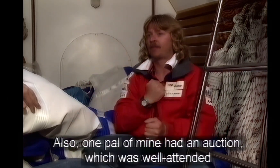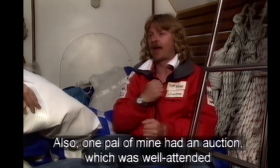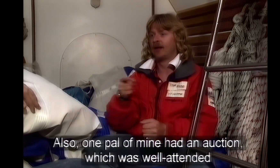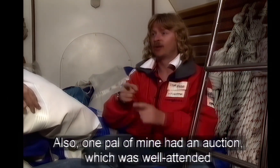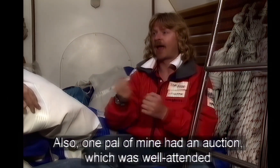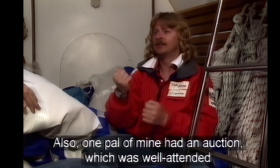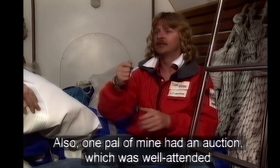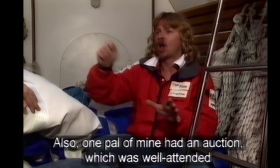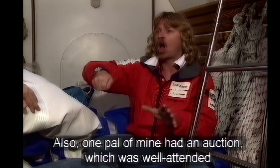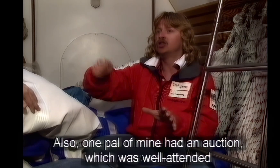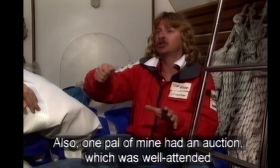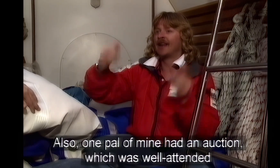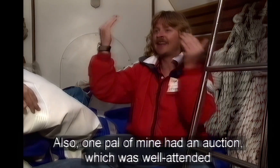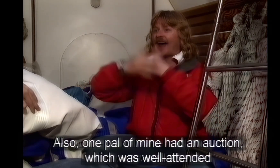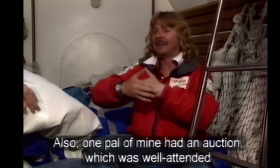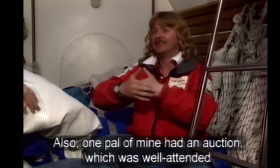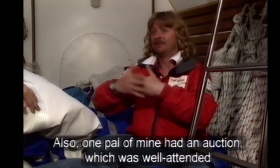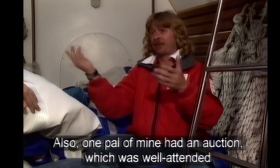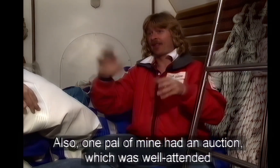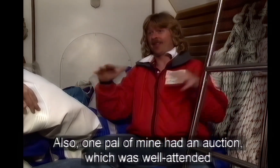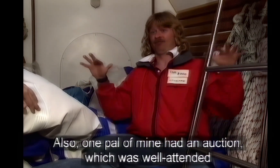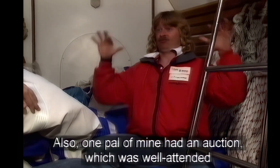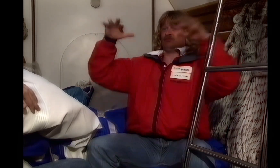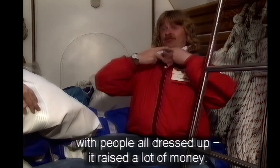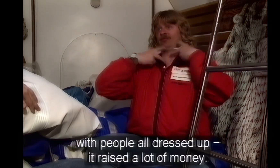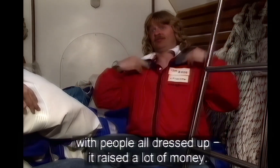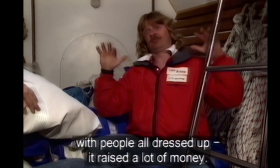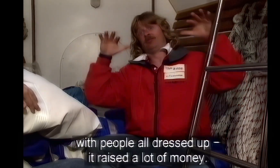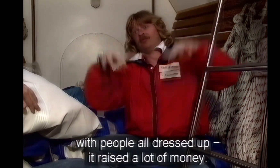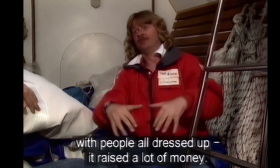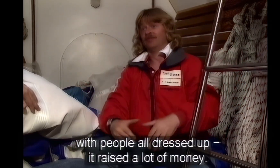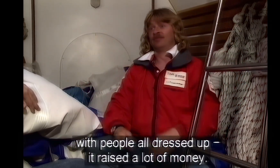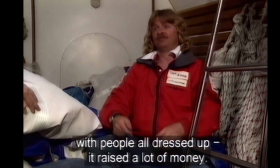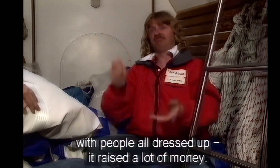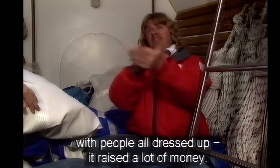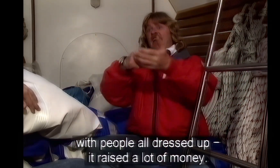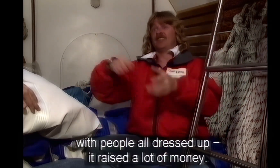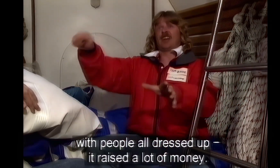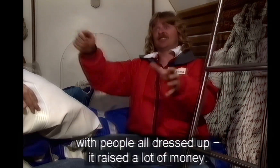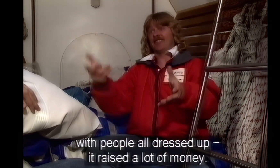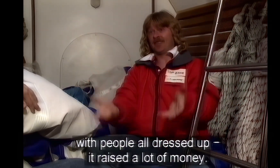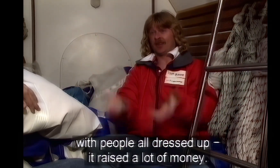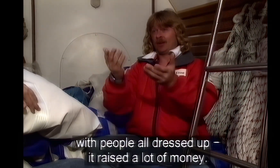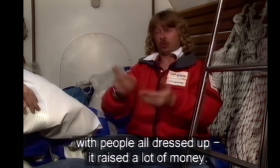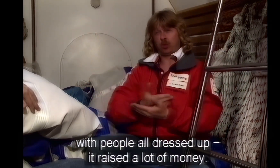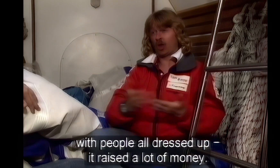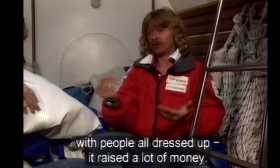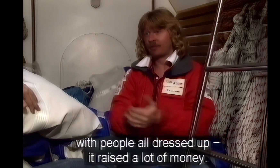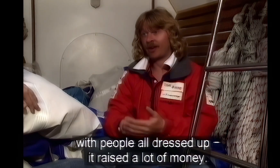Also, one pal of mine had an auction night, which was well attended with people all dressed up. It raised a lot of money.